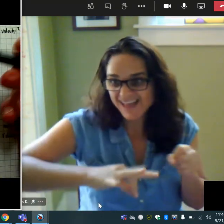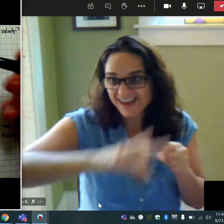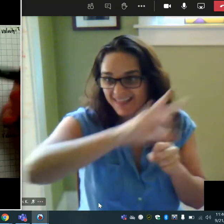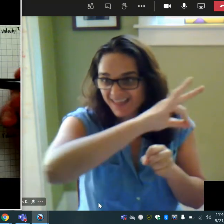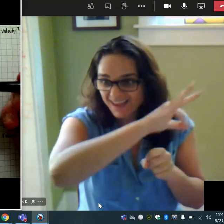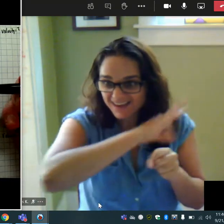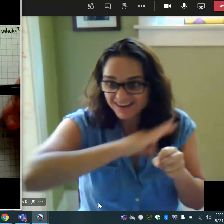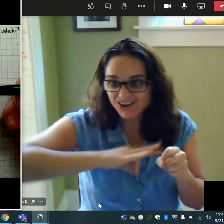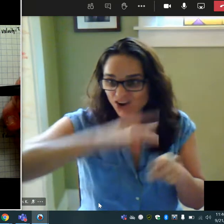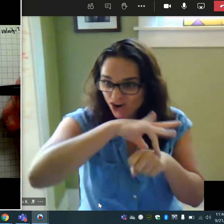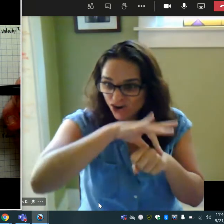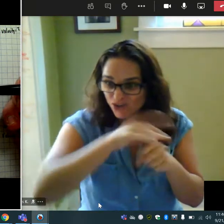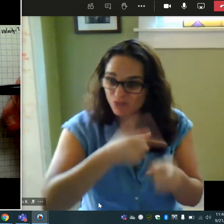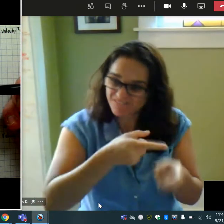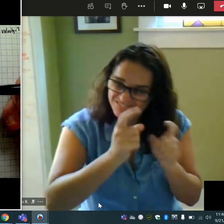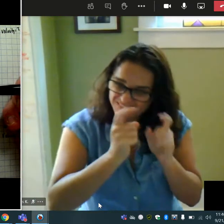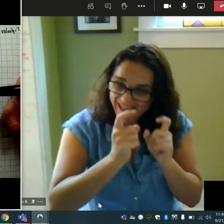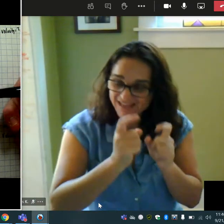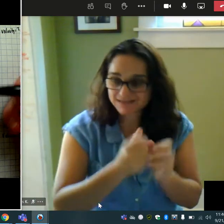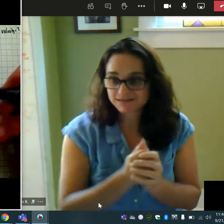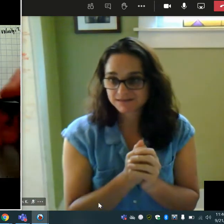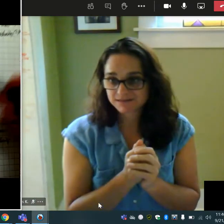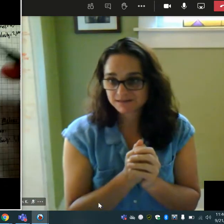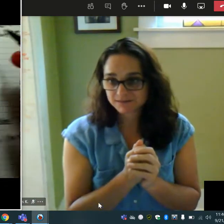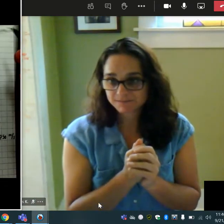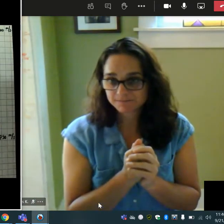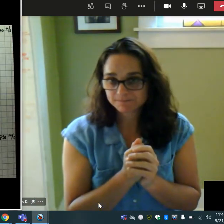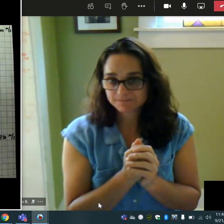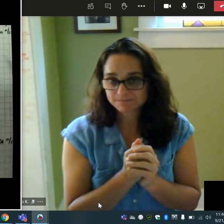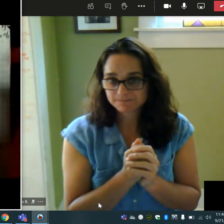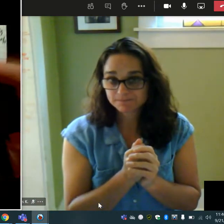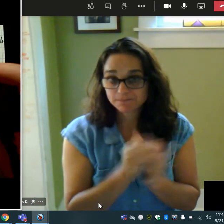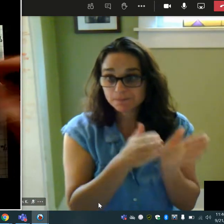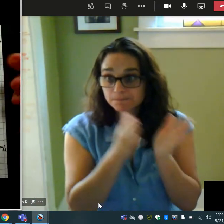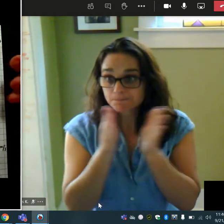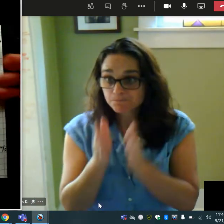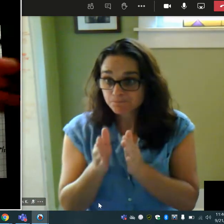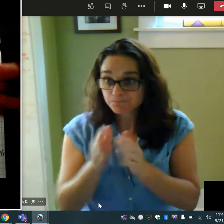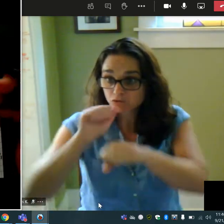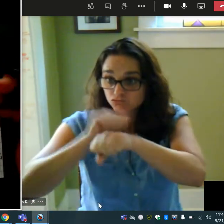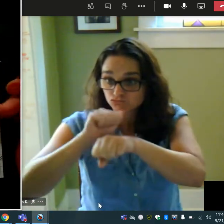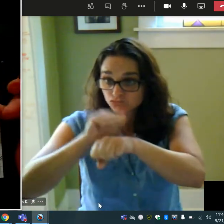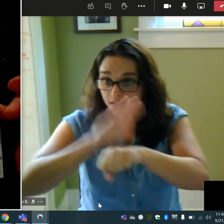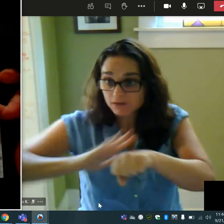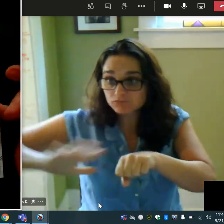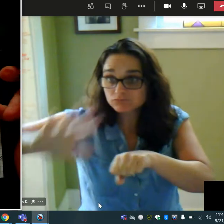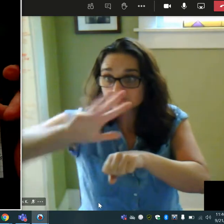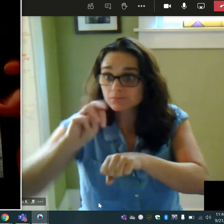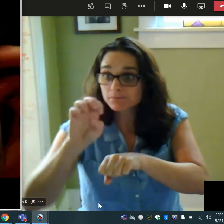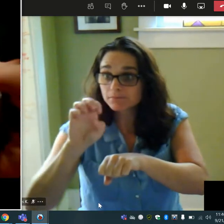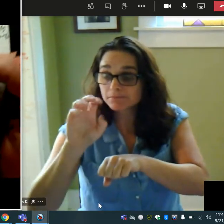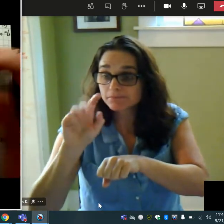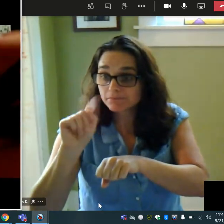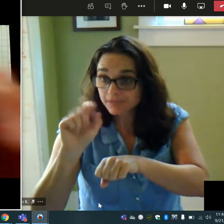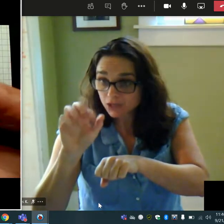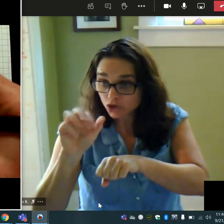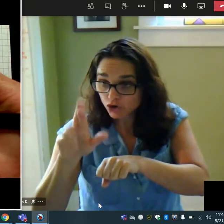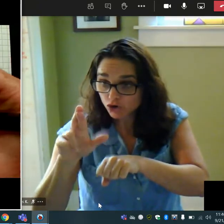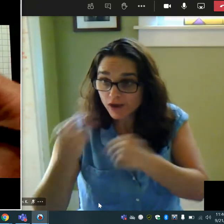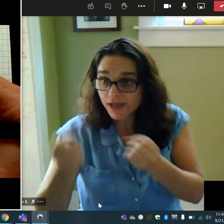around Earth, so it's going very fast. The mass of our meteor from our diagram is